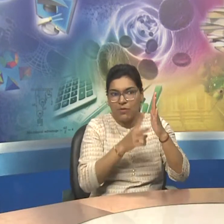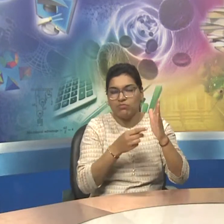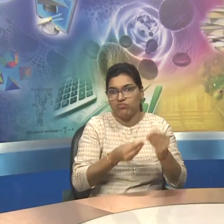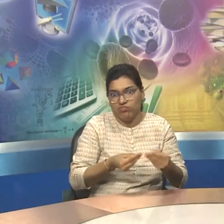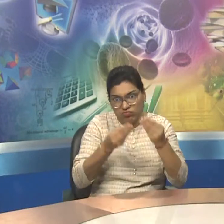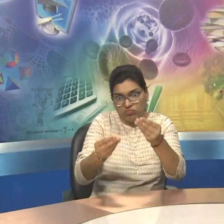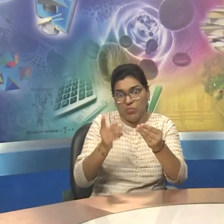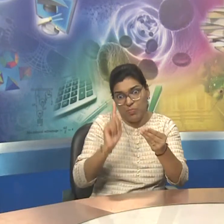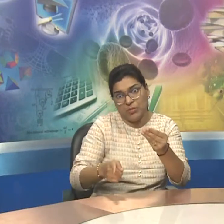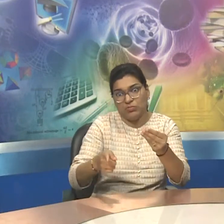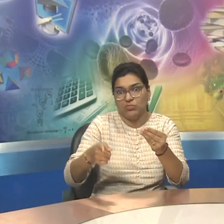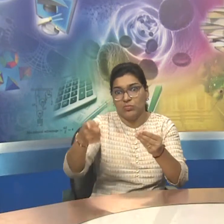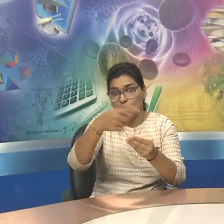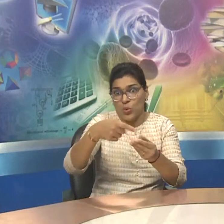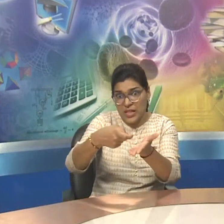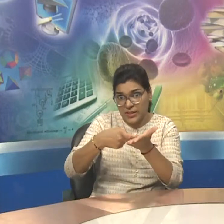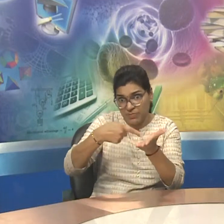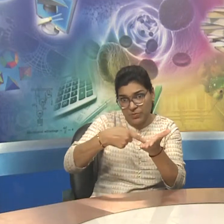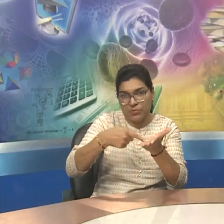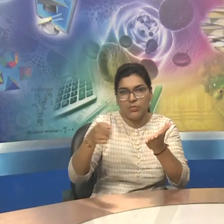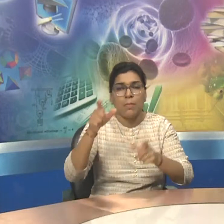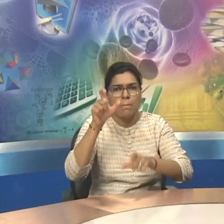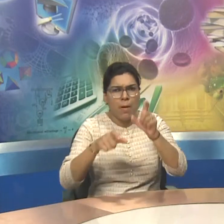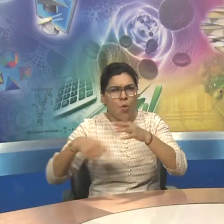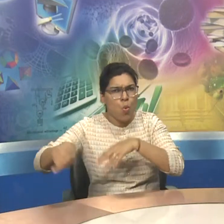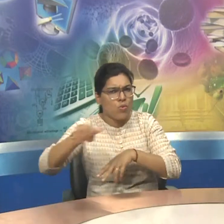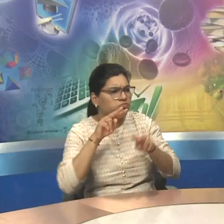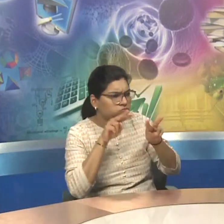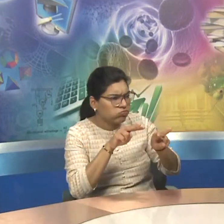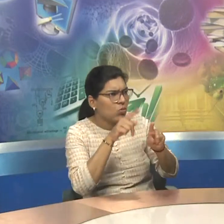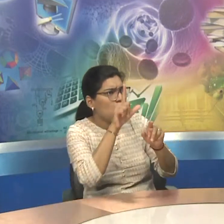The citizens are the member